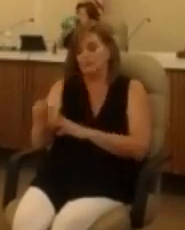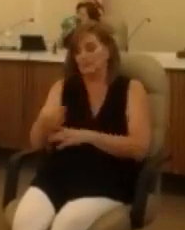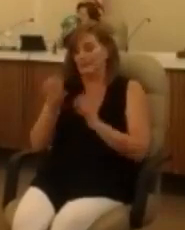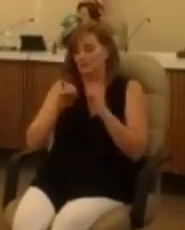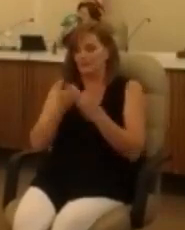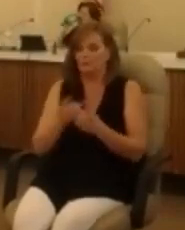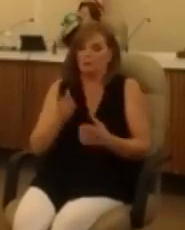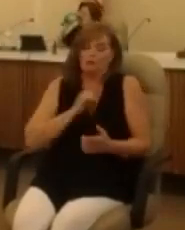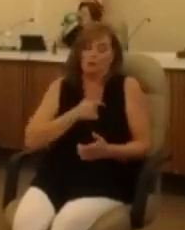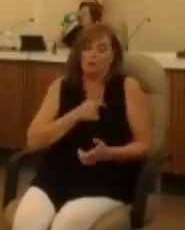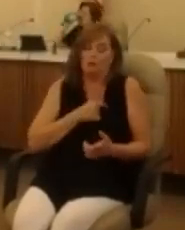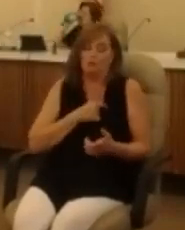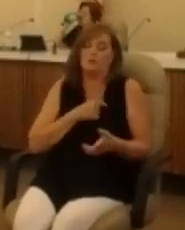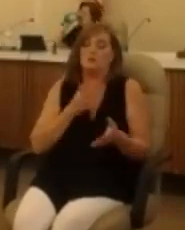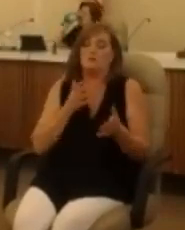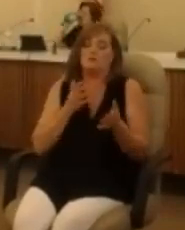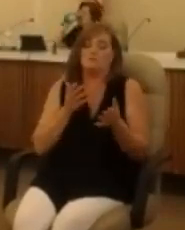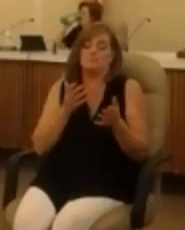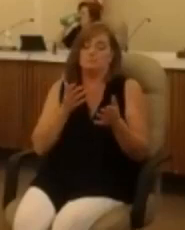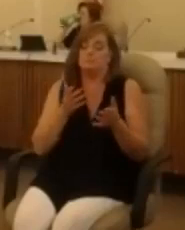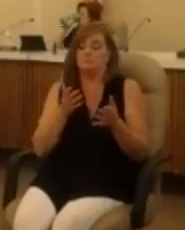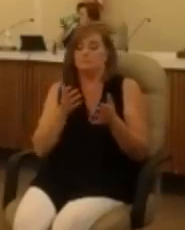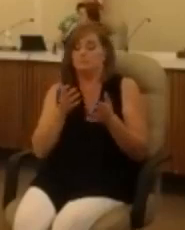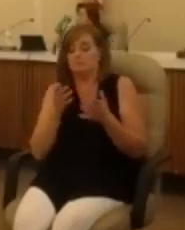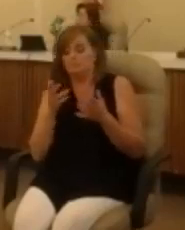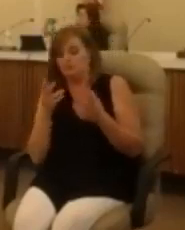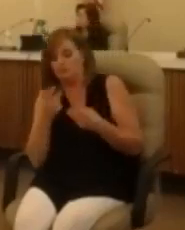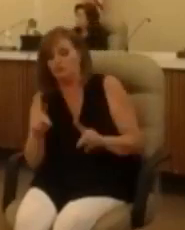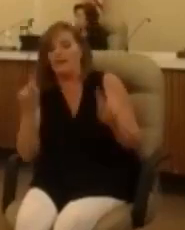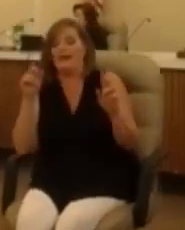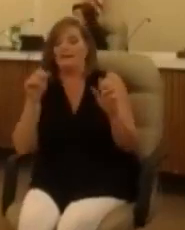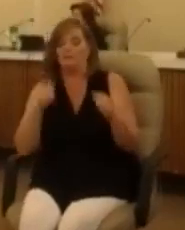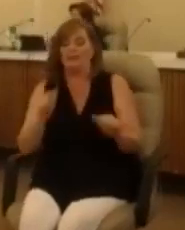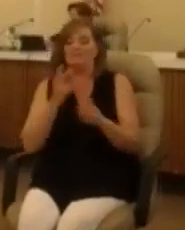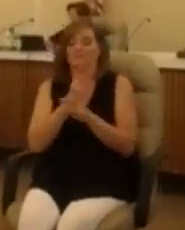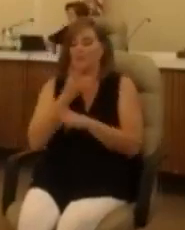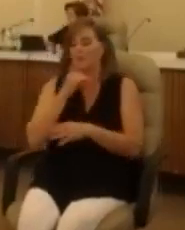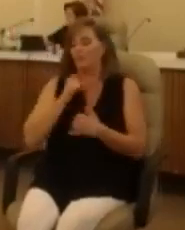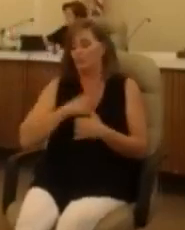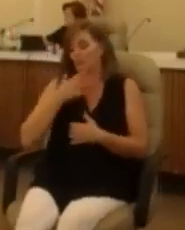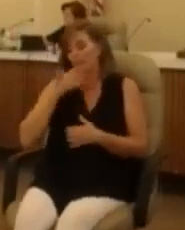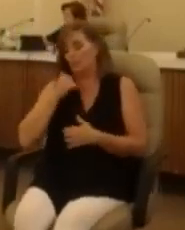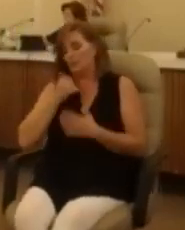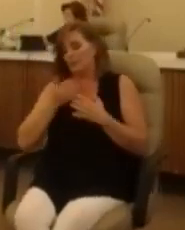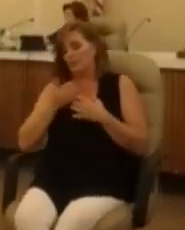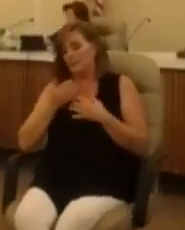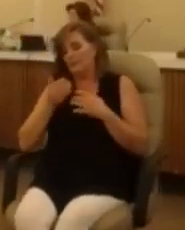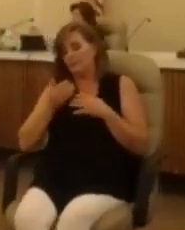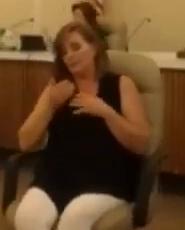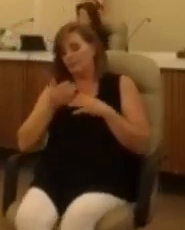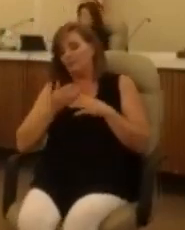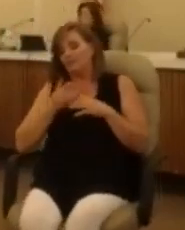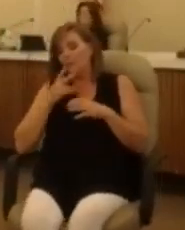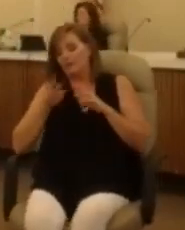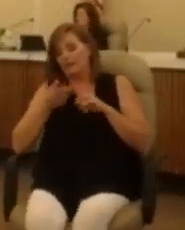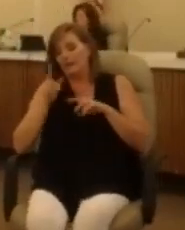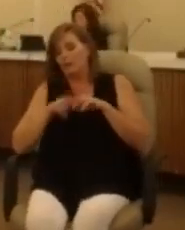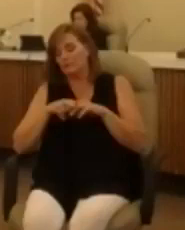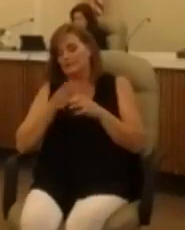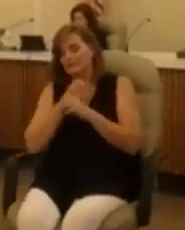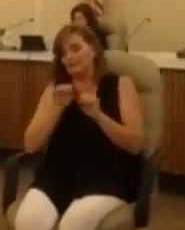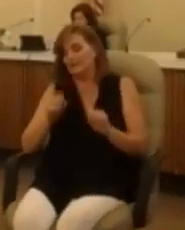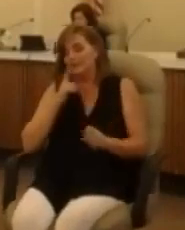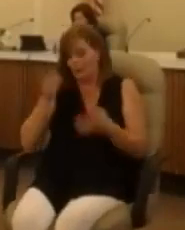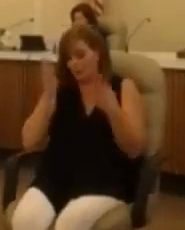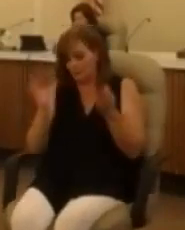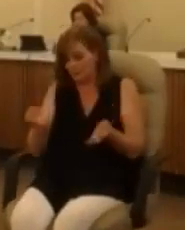what could we do that would do the best to increase the safety for that area. And the determination was